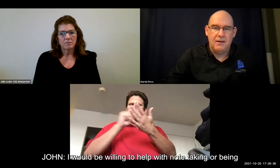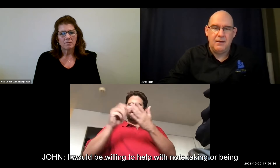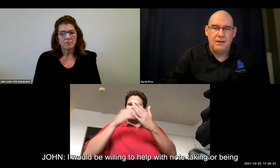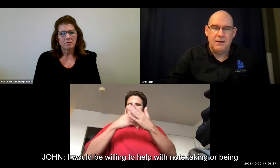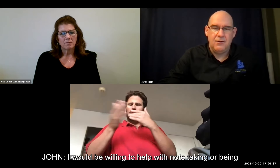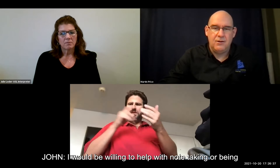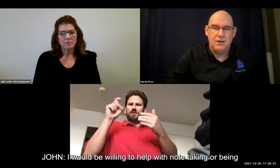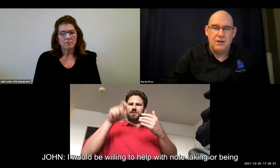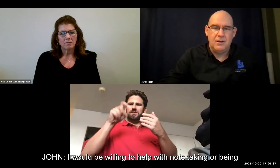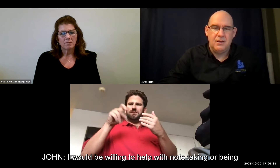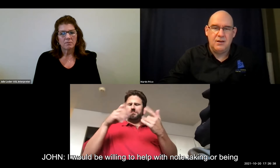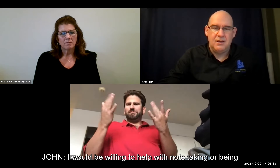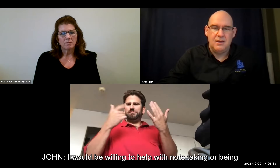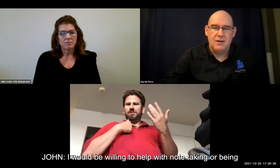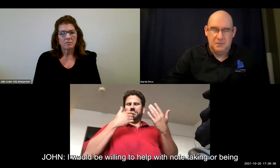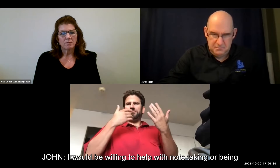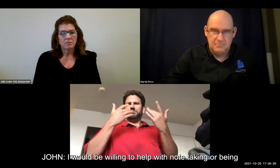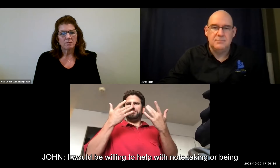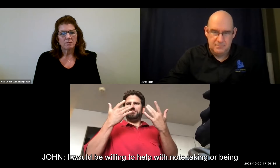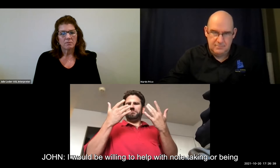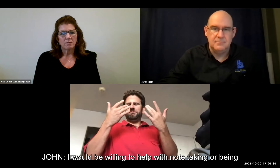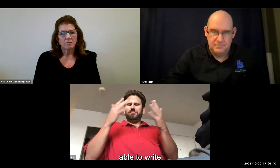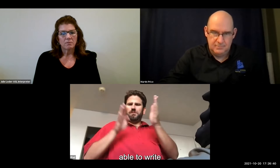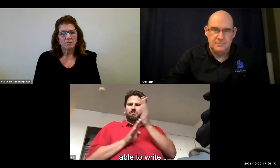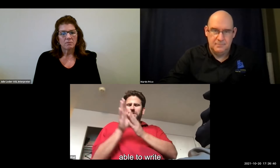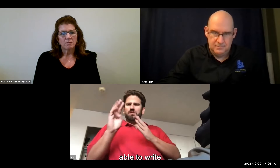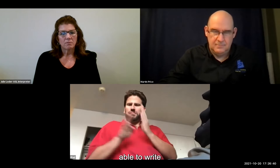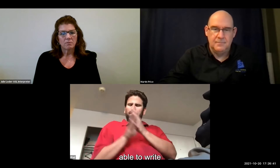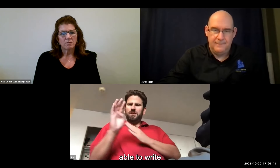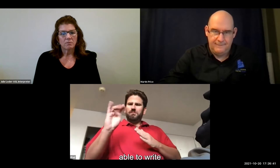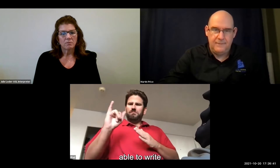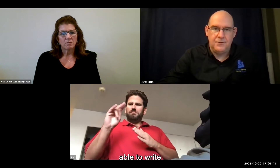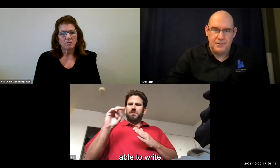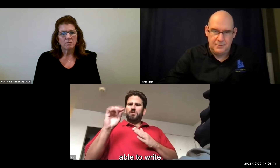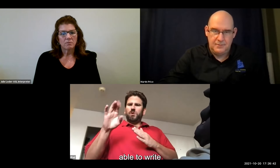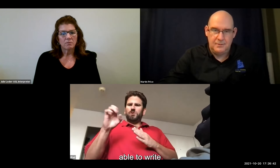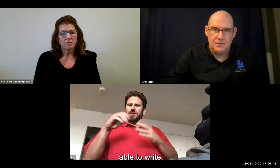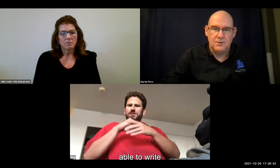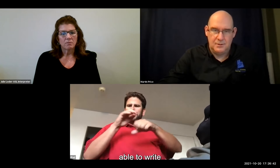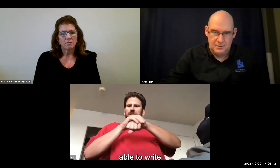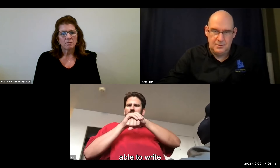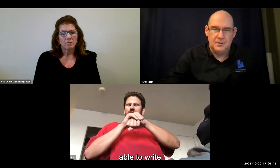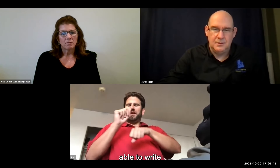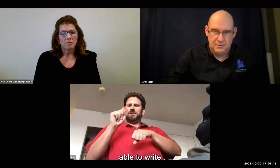I'd be willing to help with note taking or being able to write and some